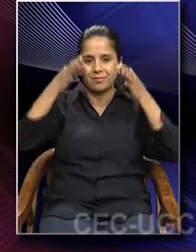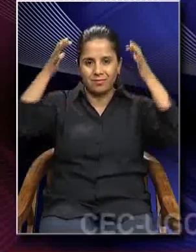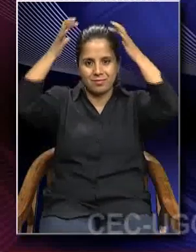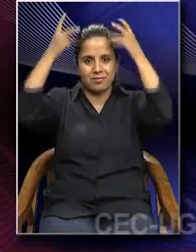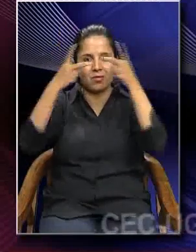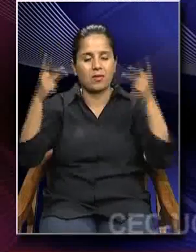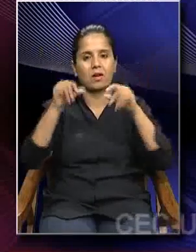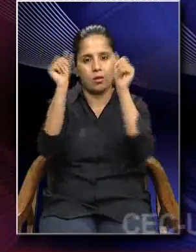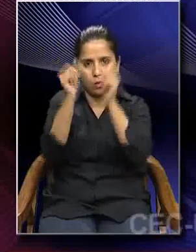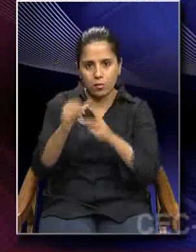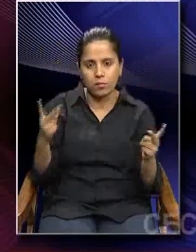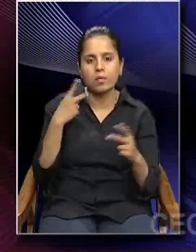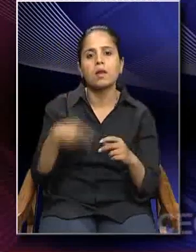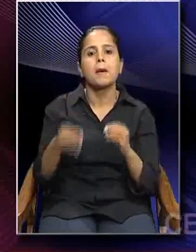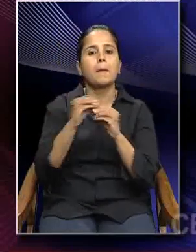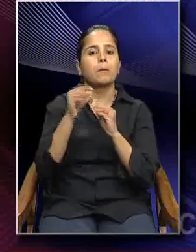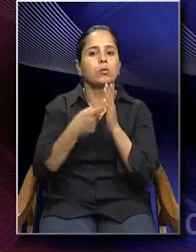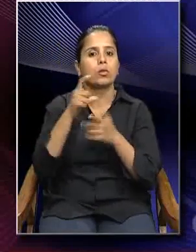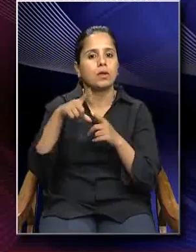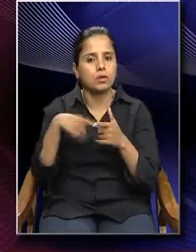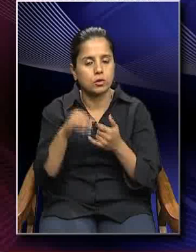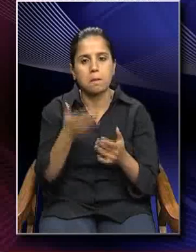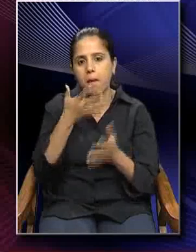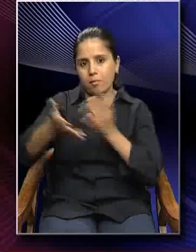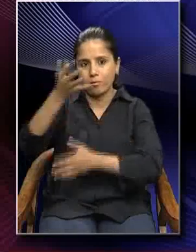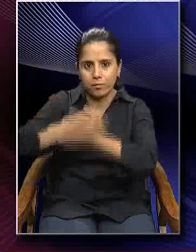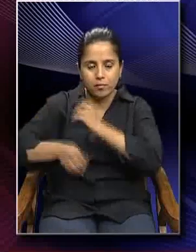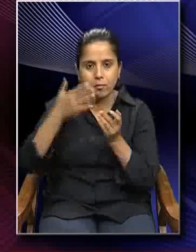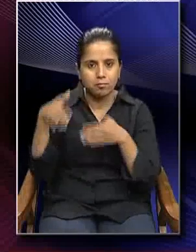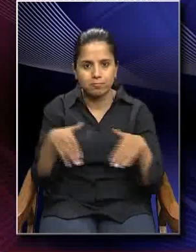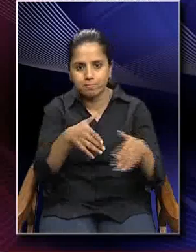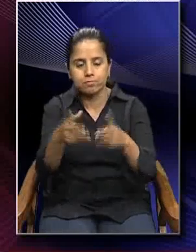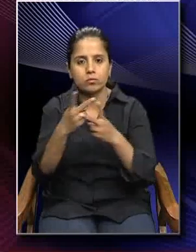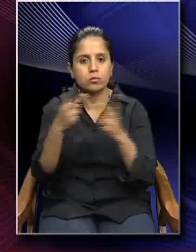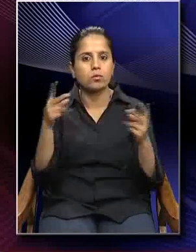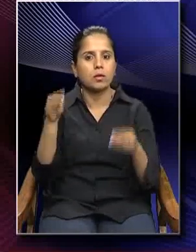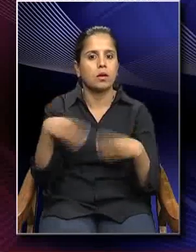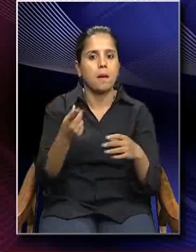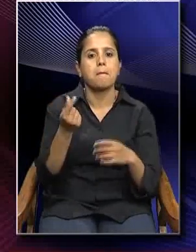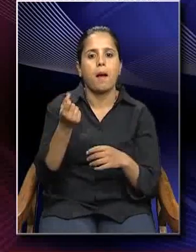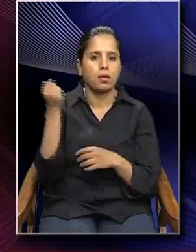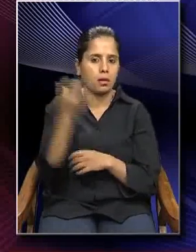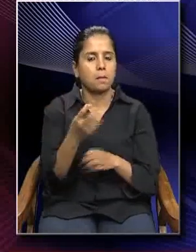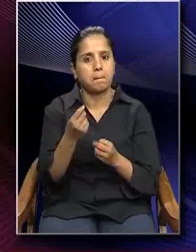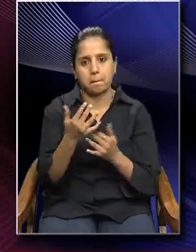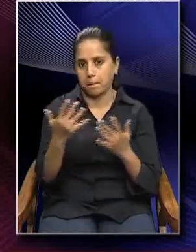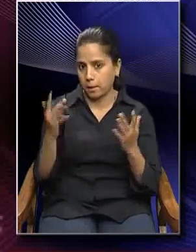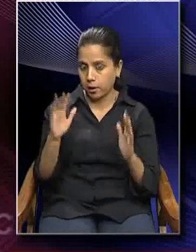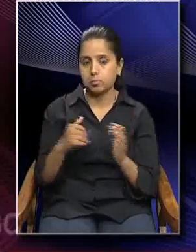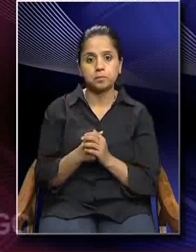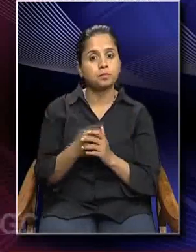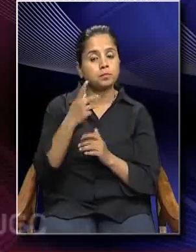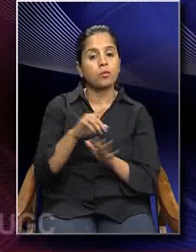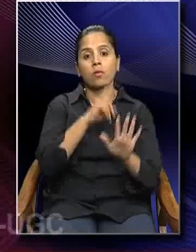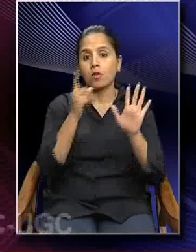viharas, grooves, bridges, wells, ponds and money as well. During the